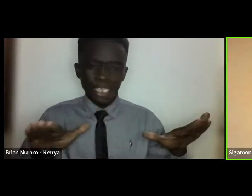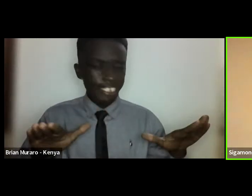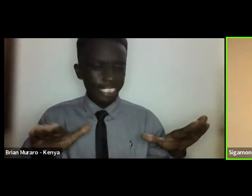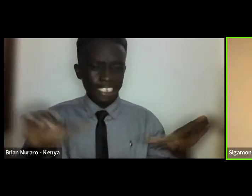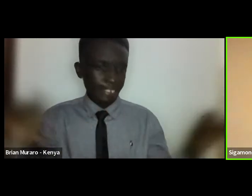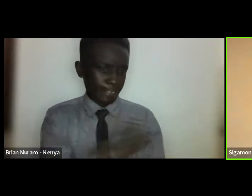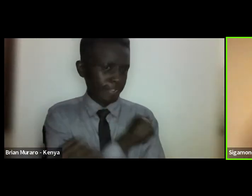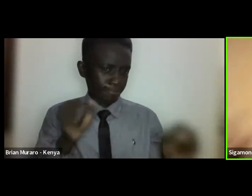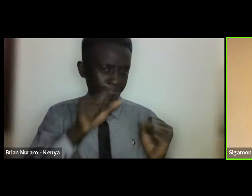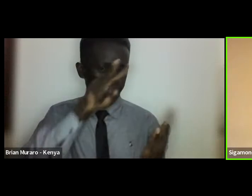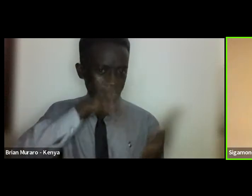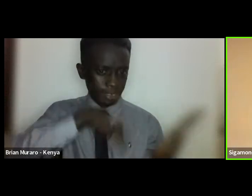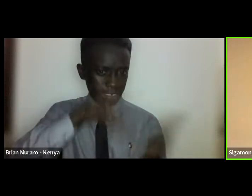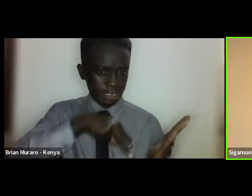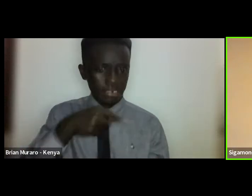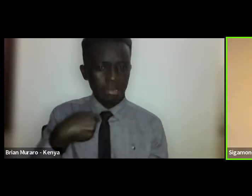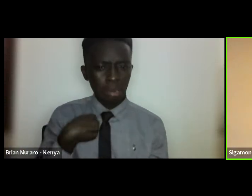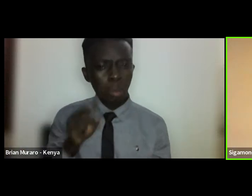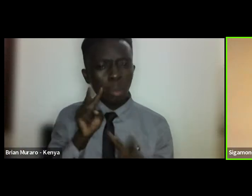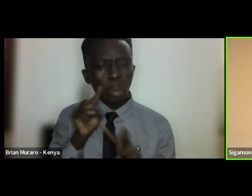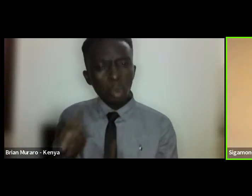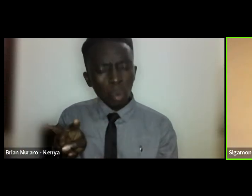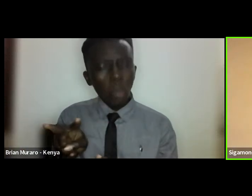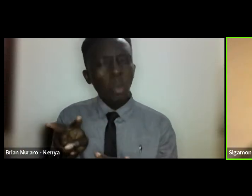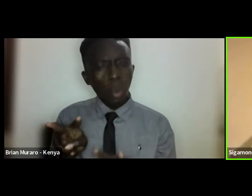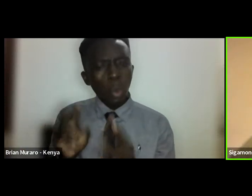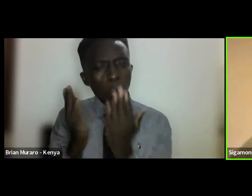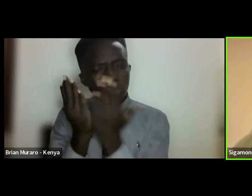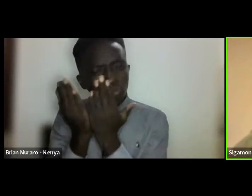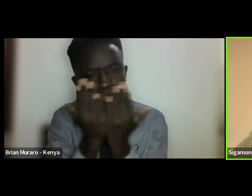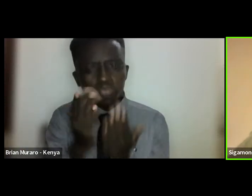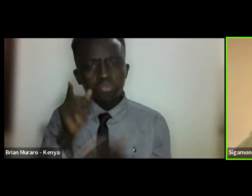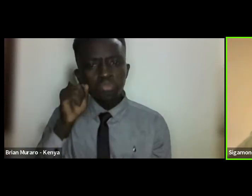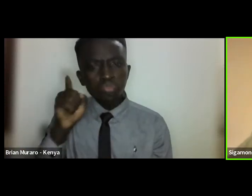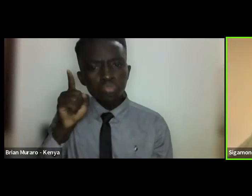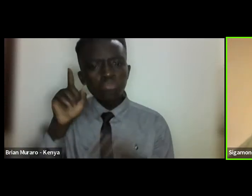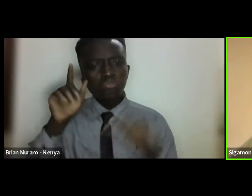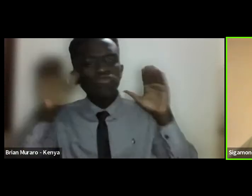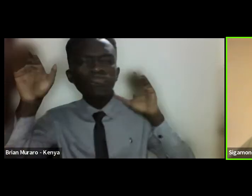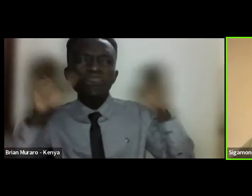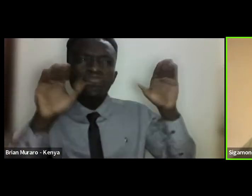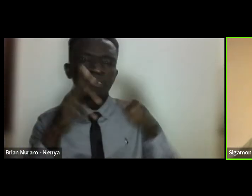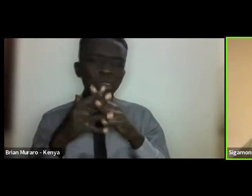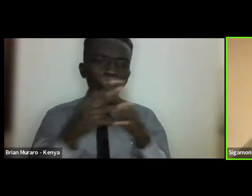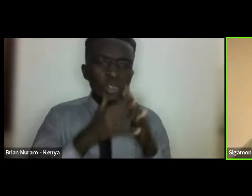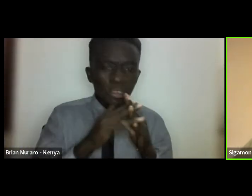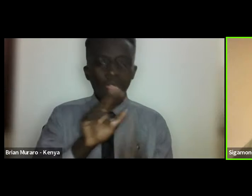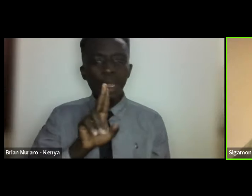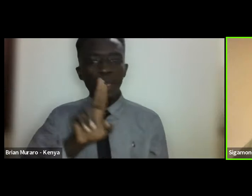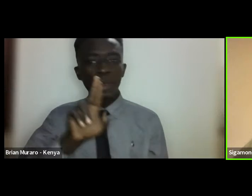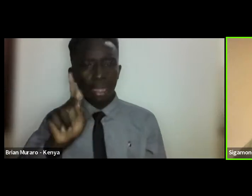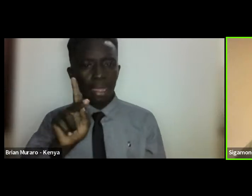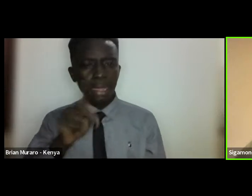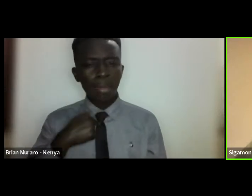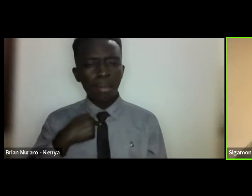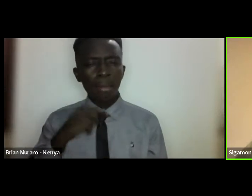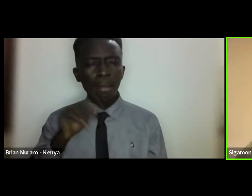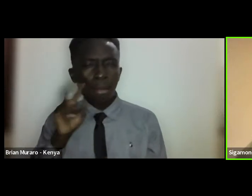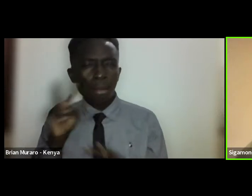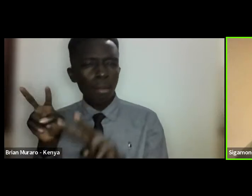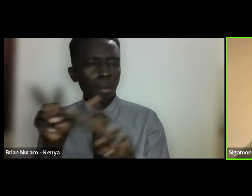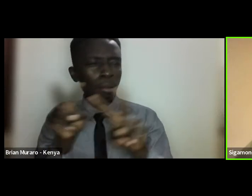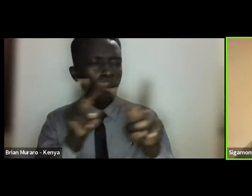United States and in the UK. And I found that they have similar problems. So how do you